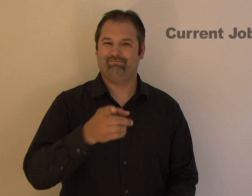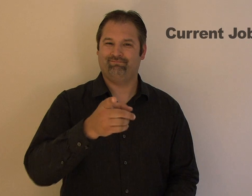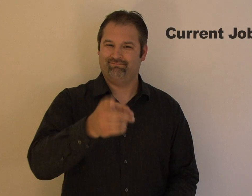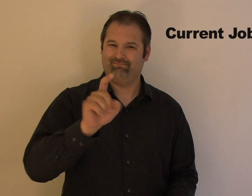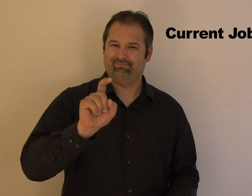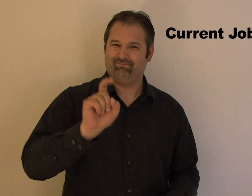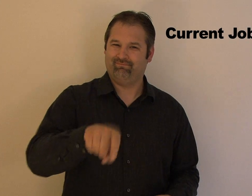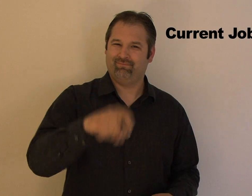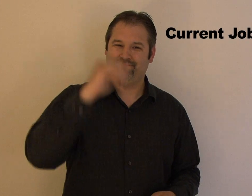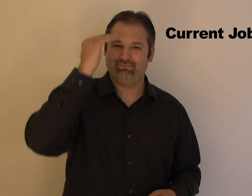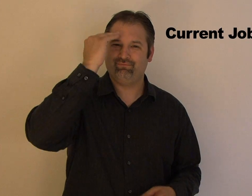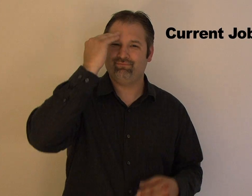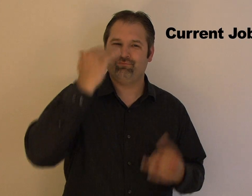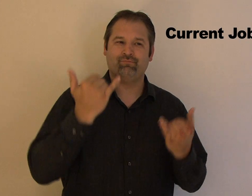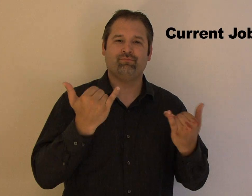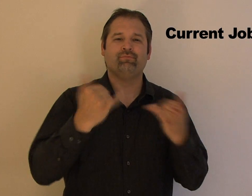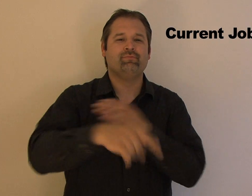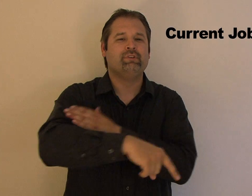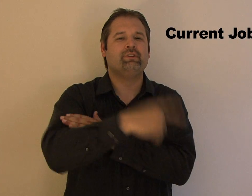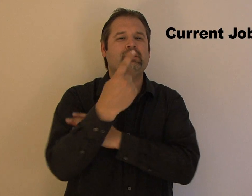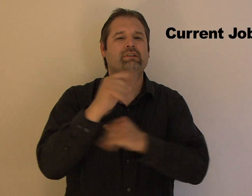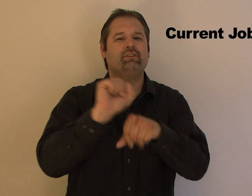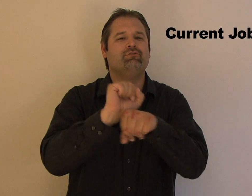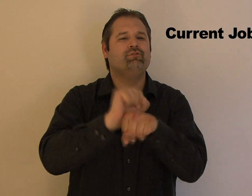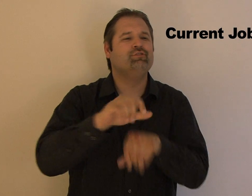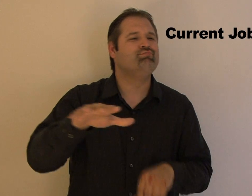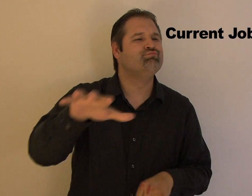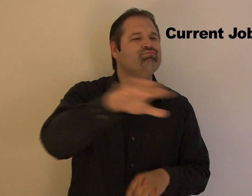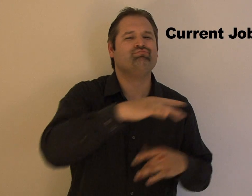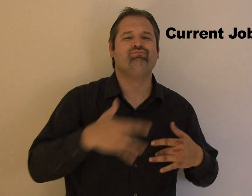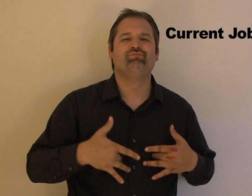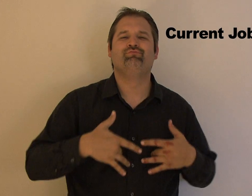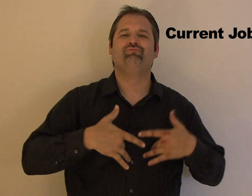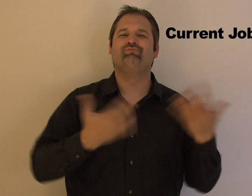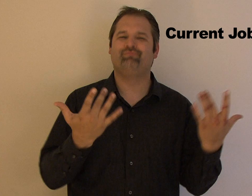You need to know the current job market and what you need to do to find a job.